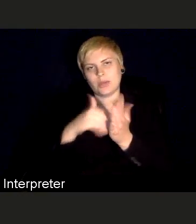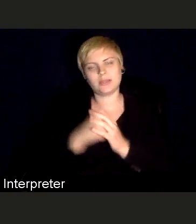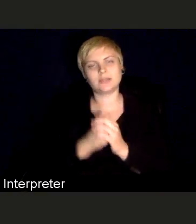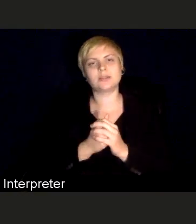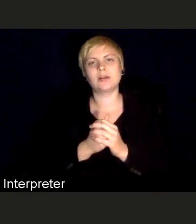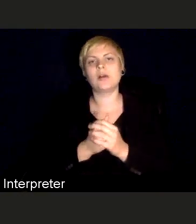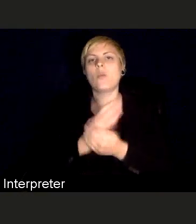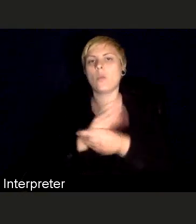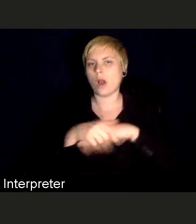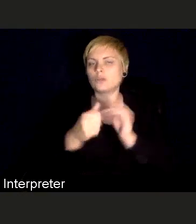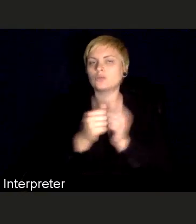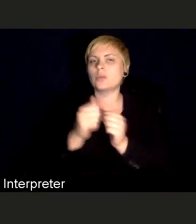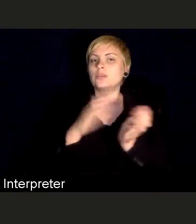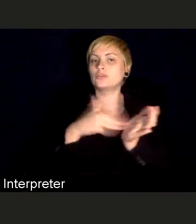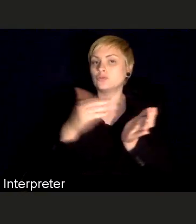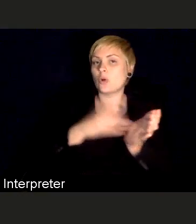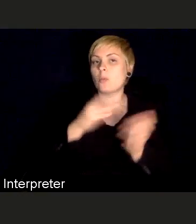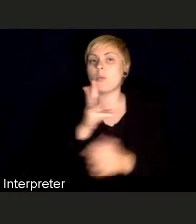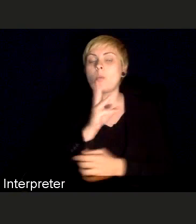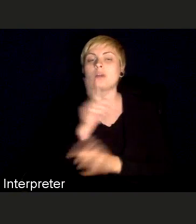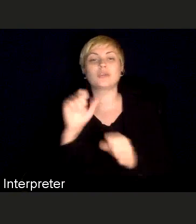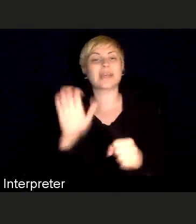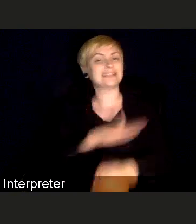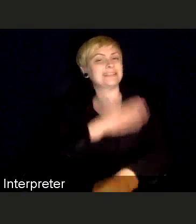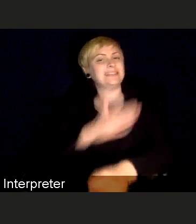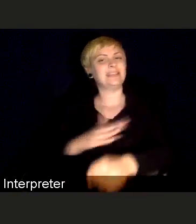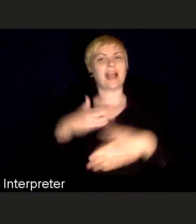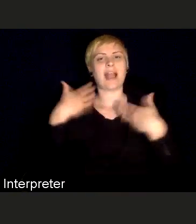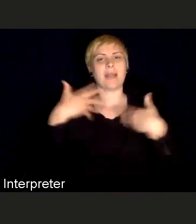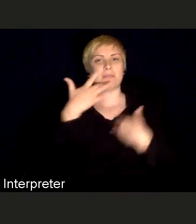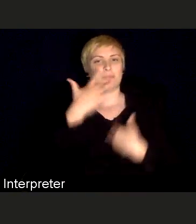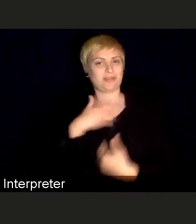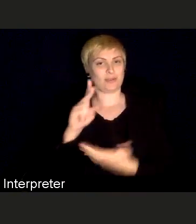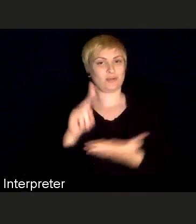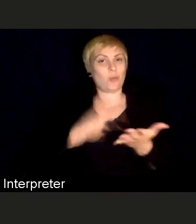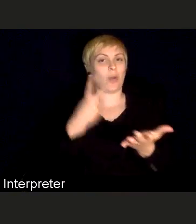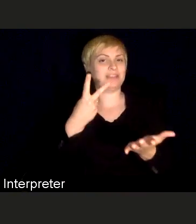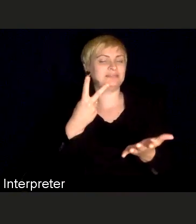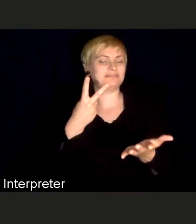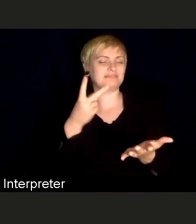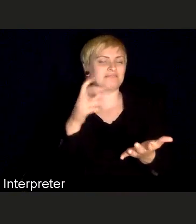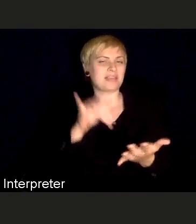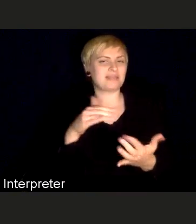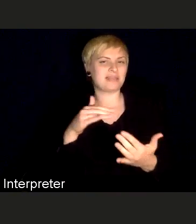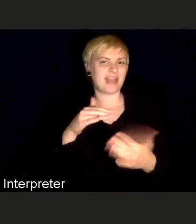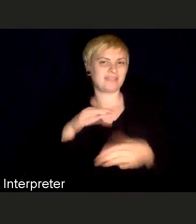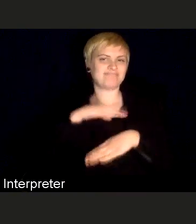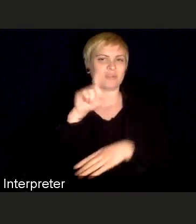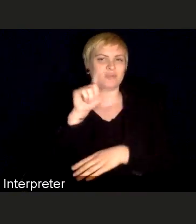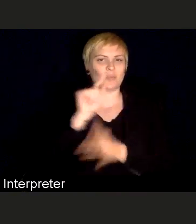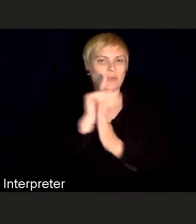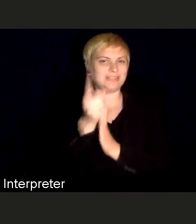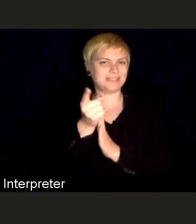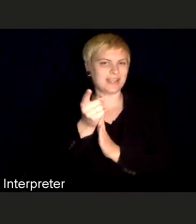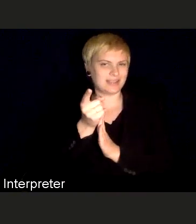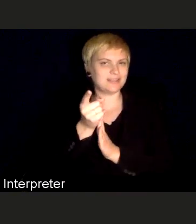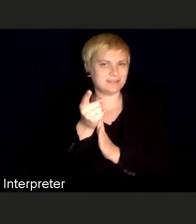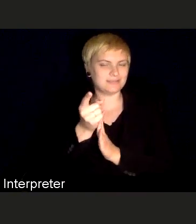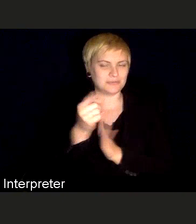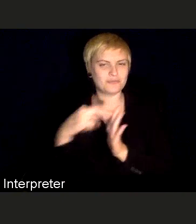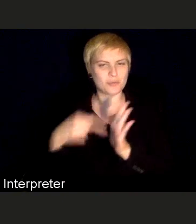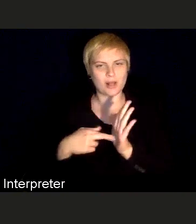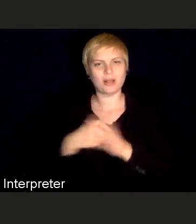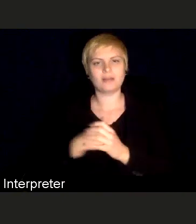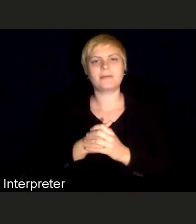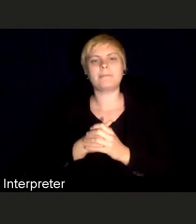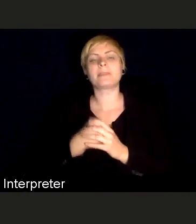and water. You can sing happy birthday twice. That's one way to kind of meet that 20-second guideline. And always also clean